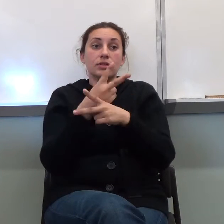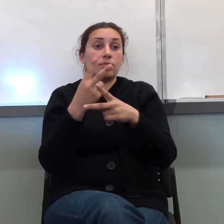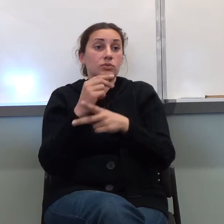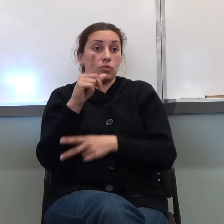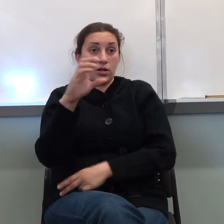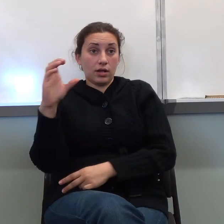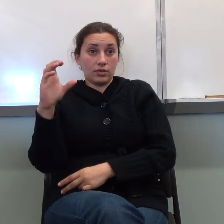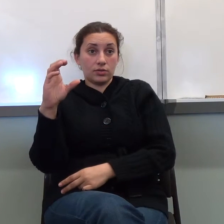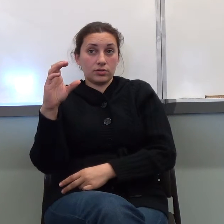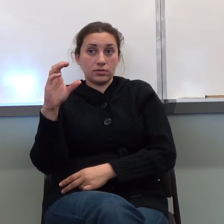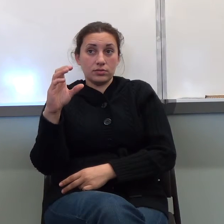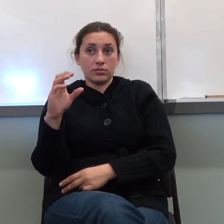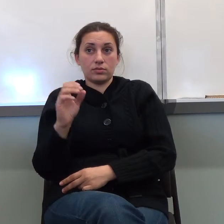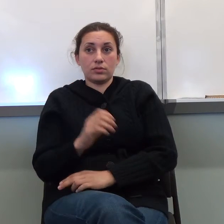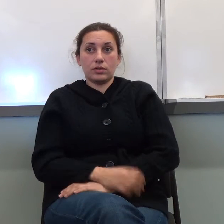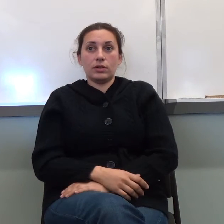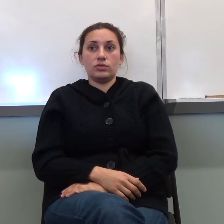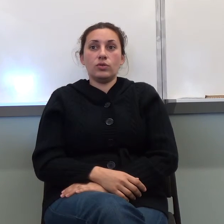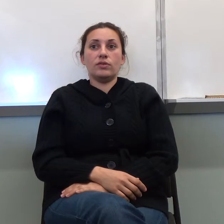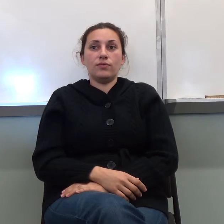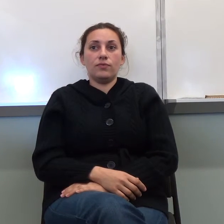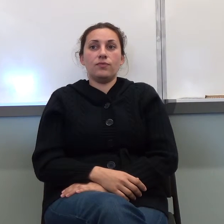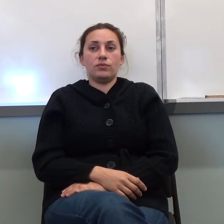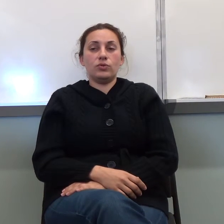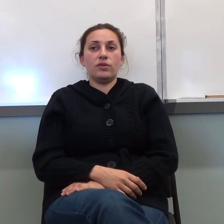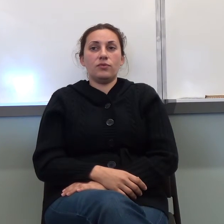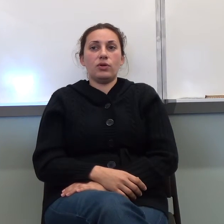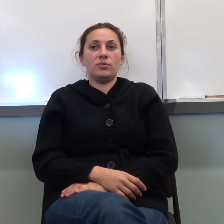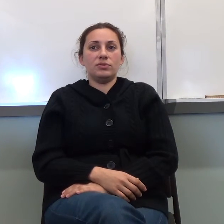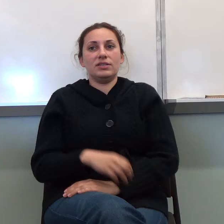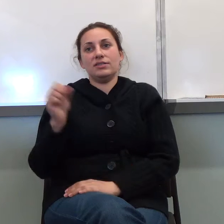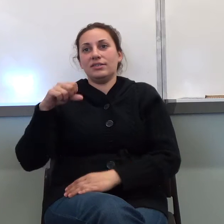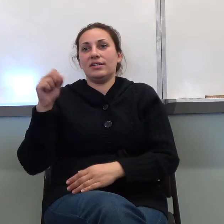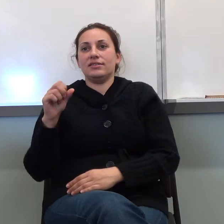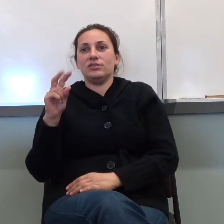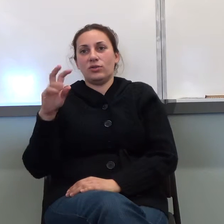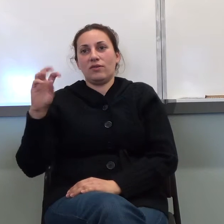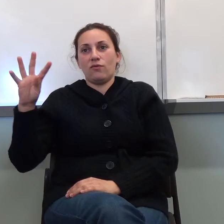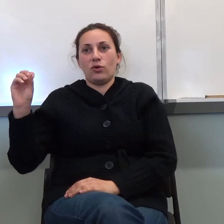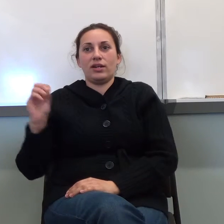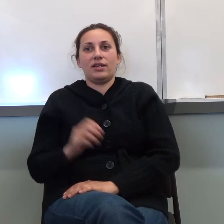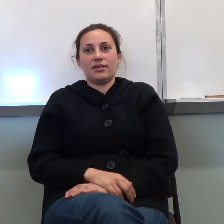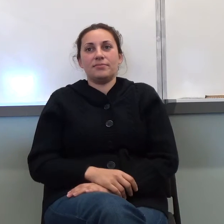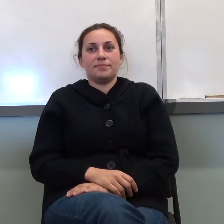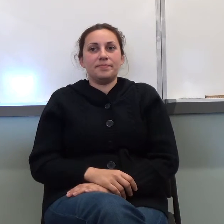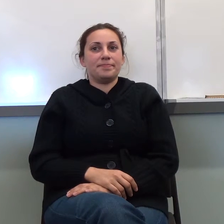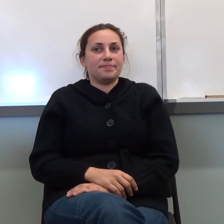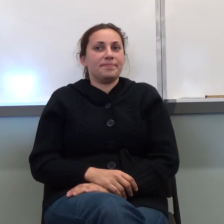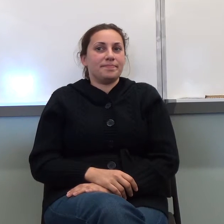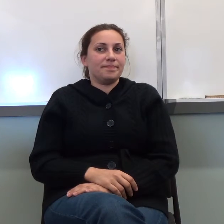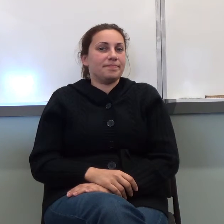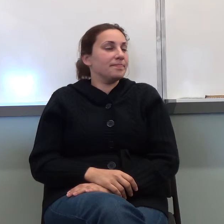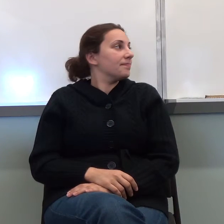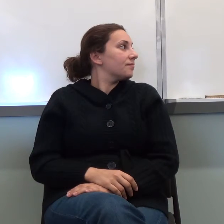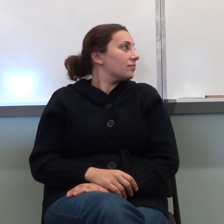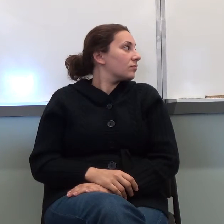twice, and you get 240 percent. 240%, yeah. And again, going from a decimal